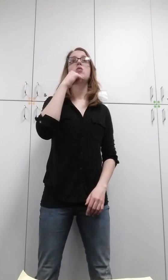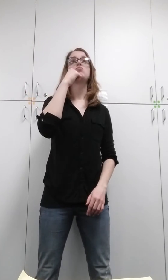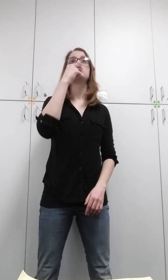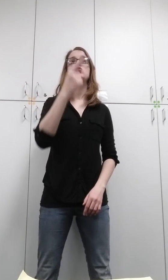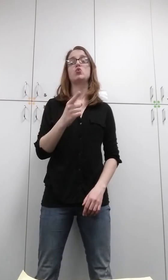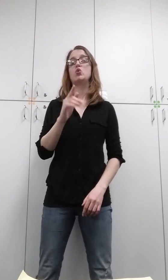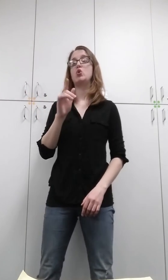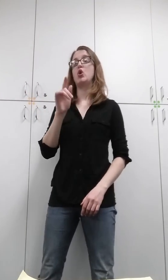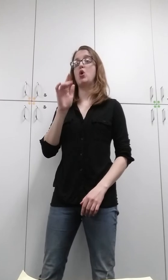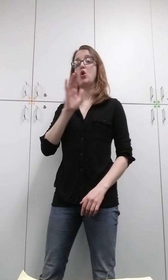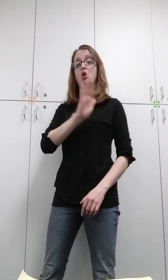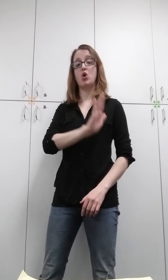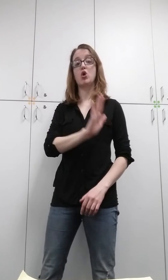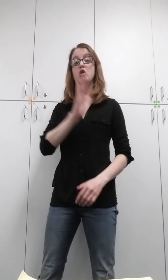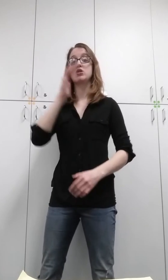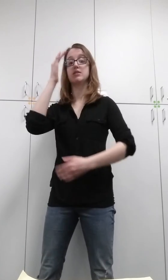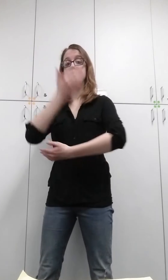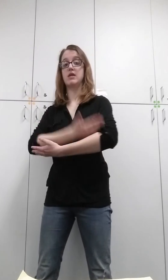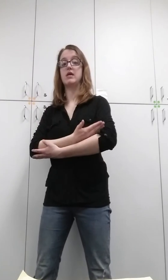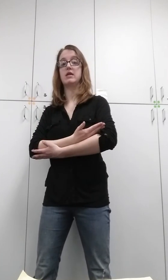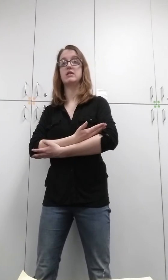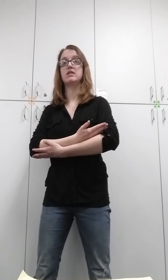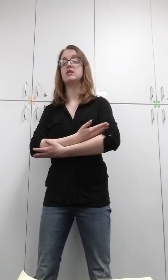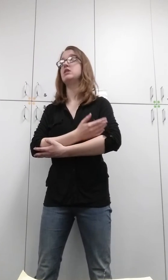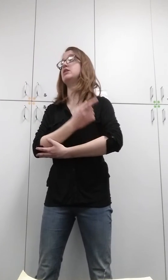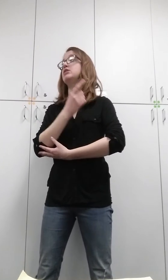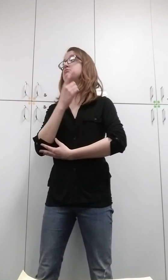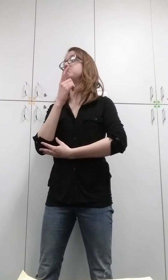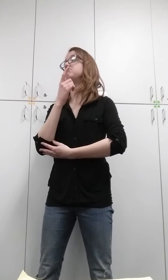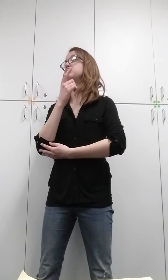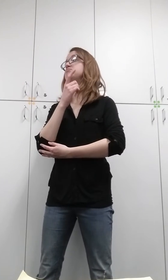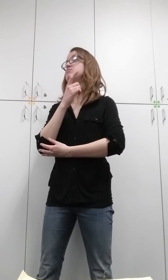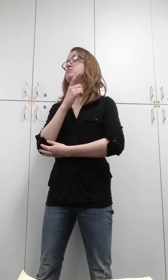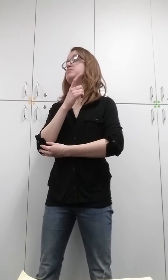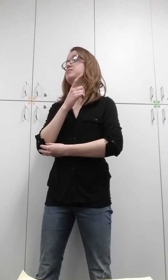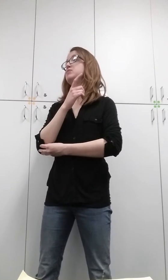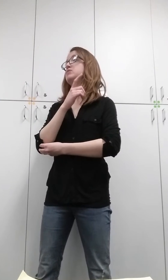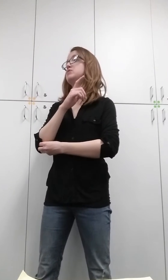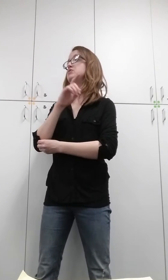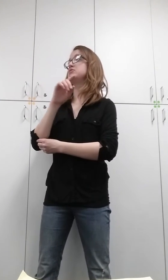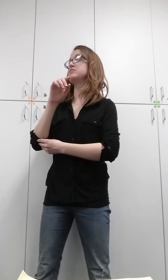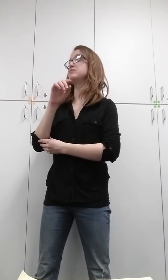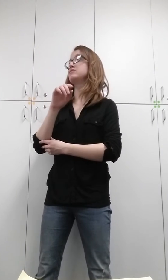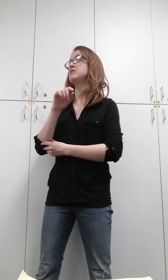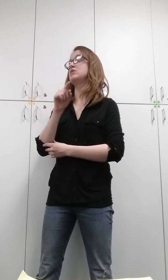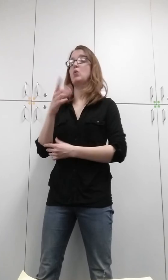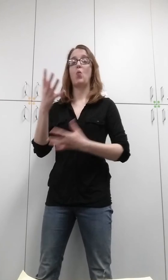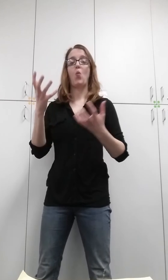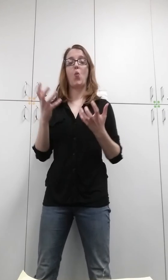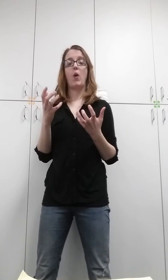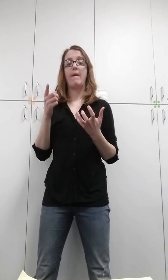milk. Not the mother said, comma, quote, drink your milk. It's important for your